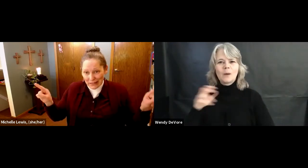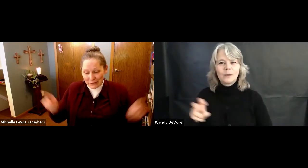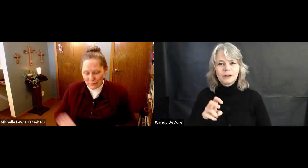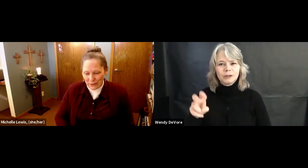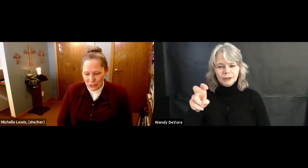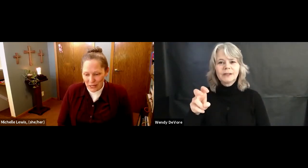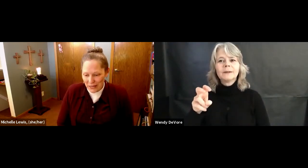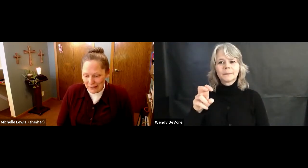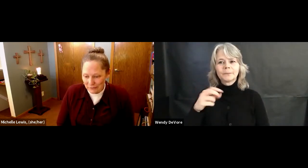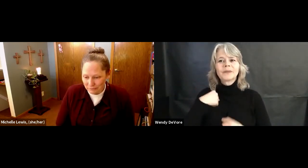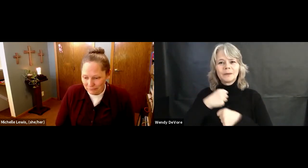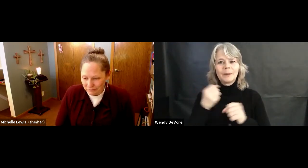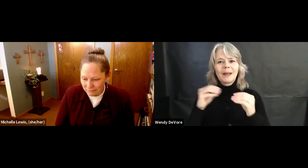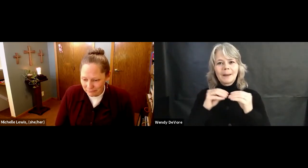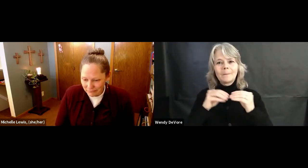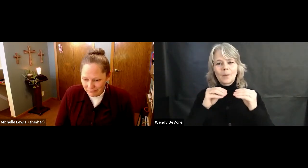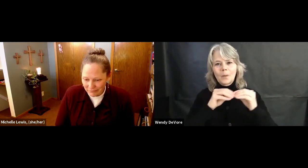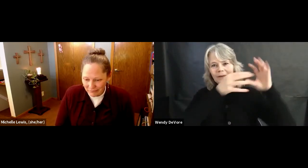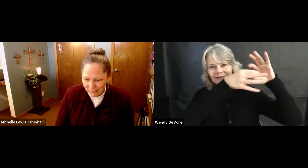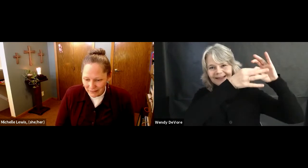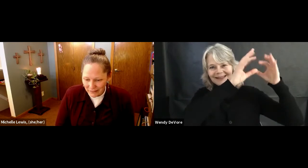create more length to our chain.